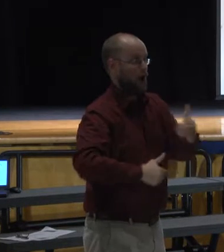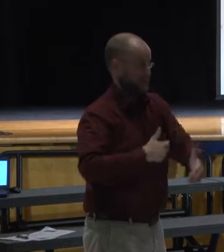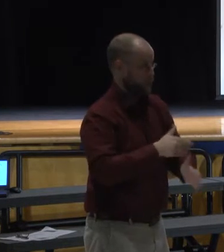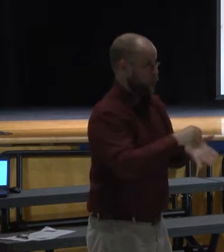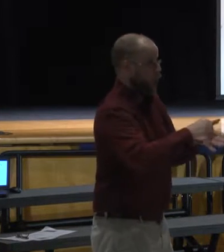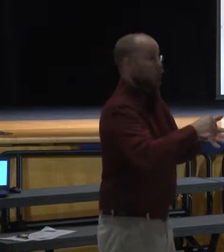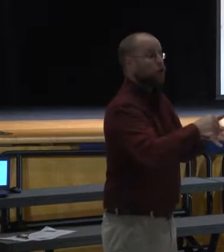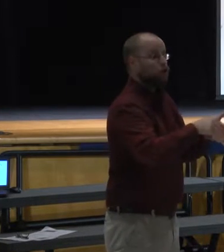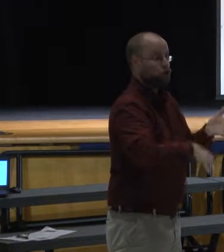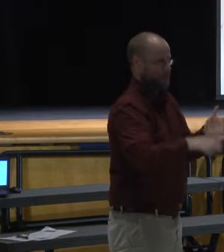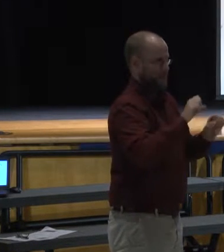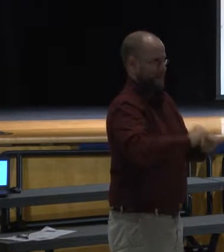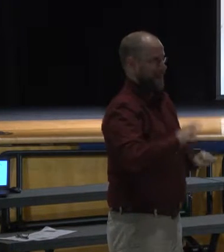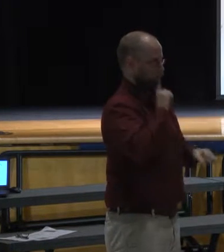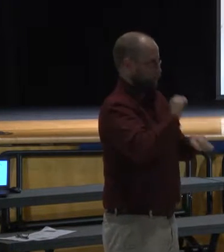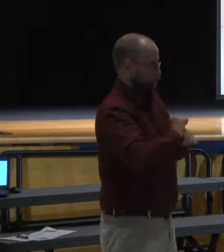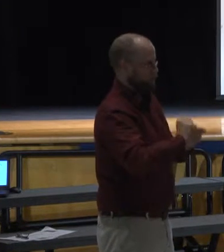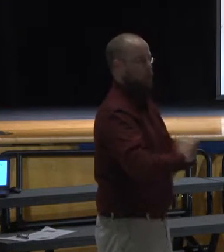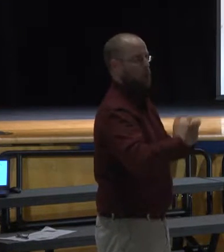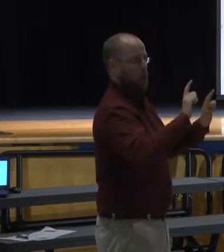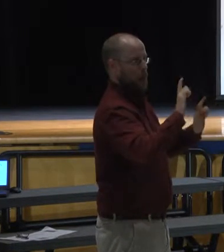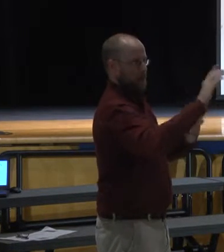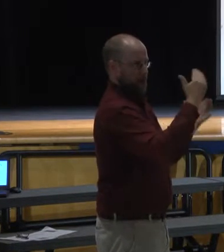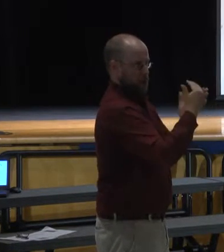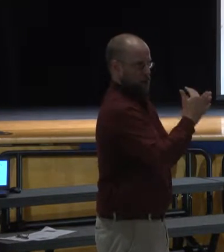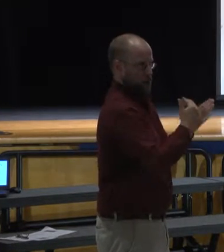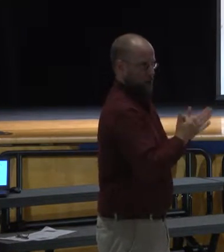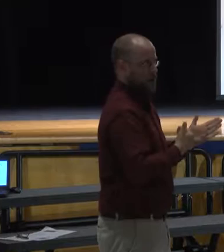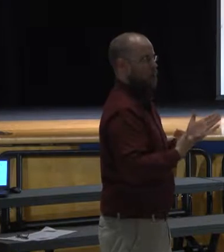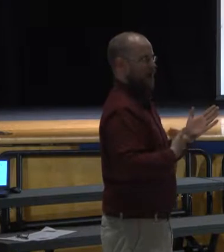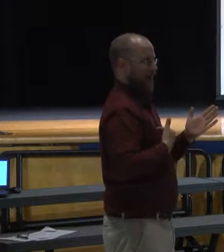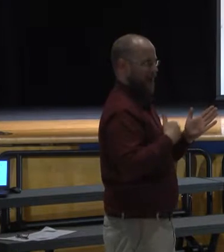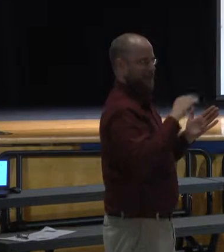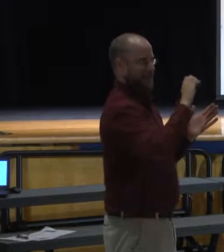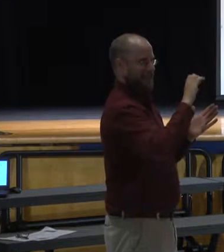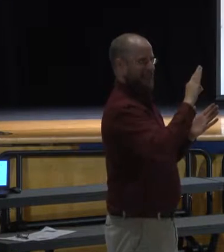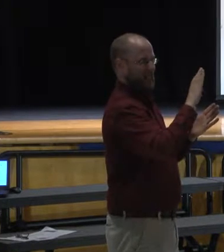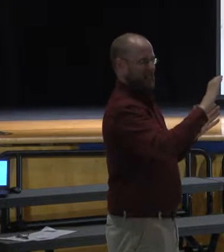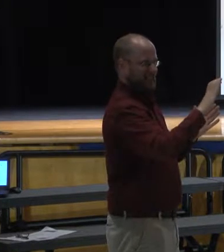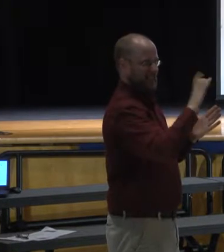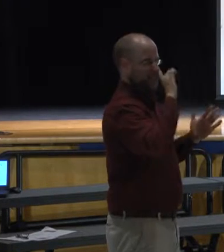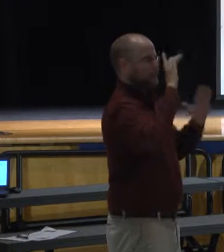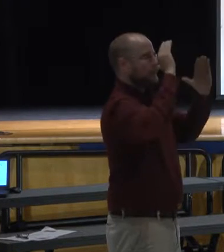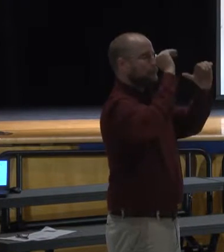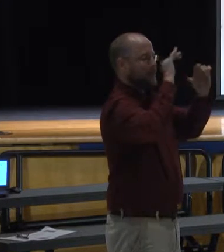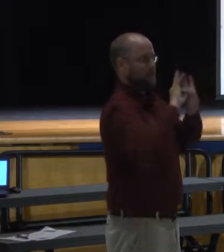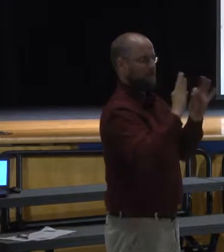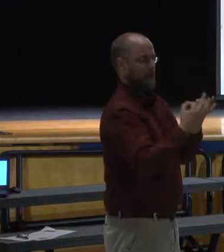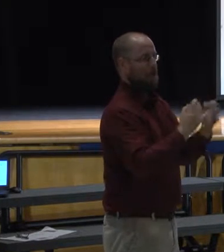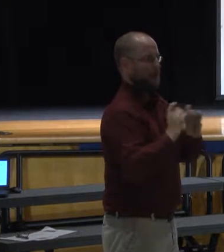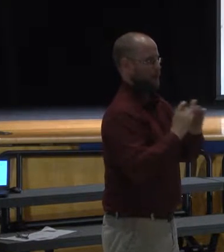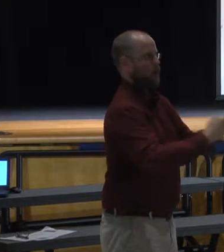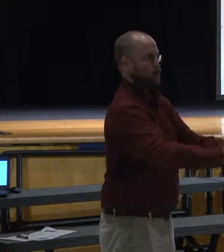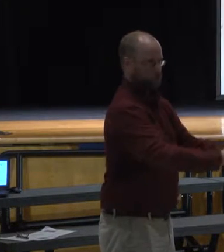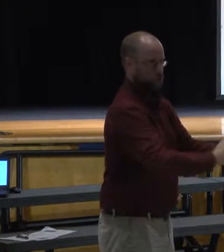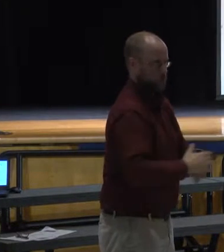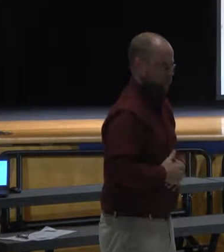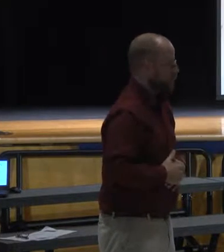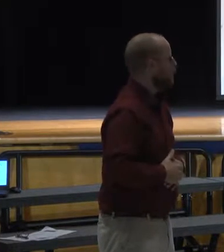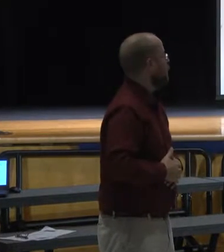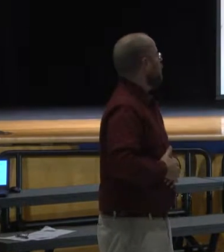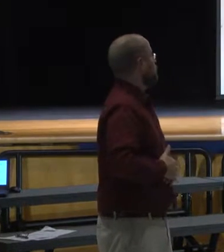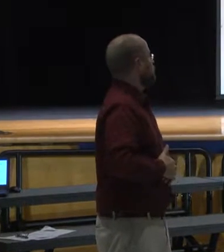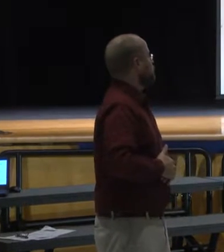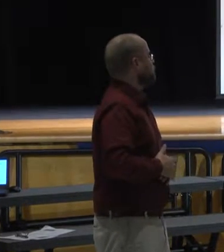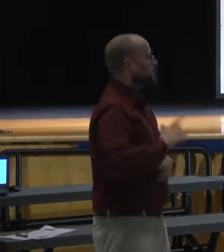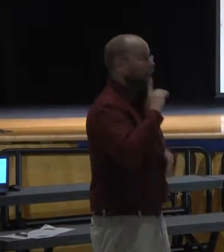get the record, which will have that EFC, or expected family contribution, on it. A certain number of FAFSAs that